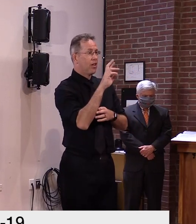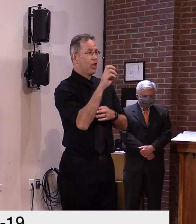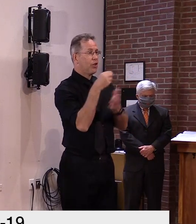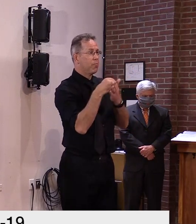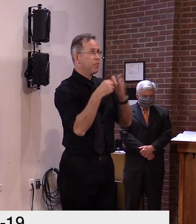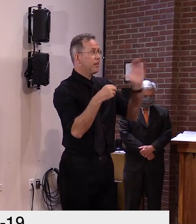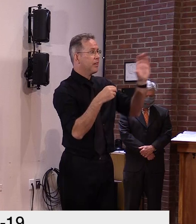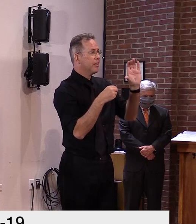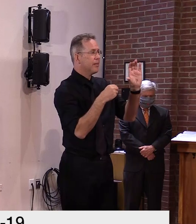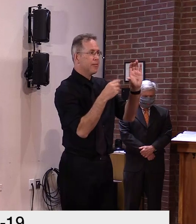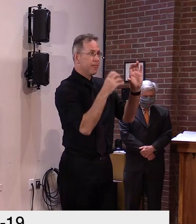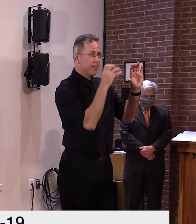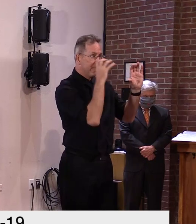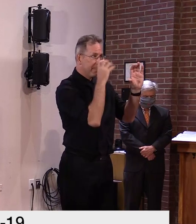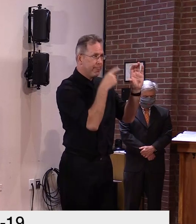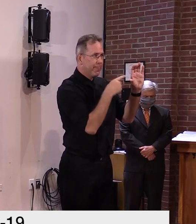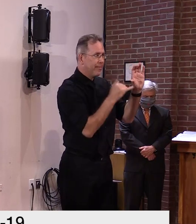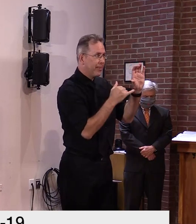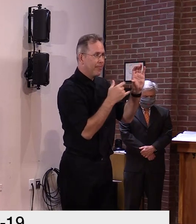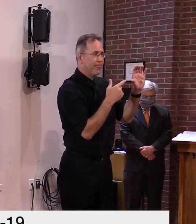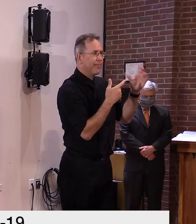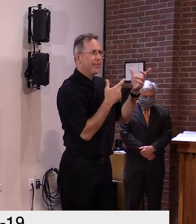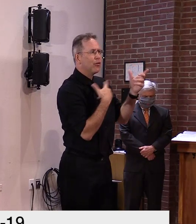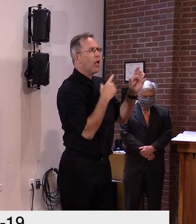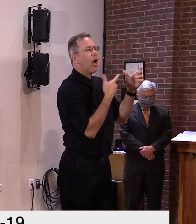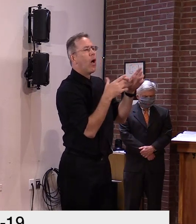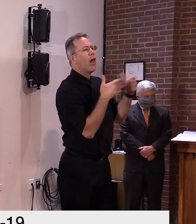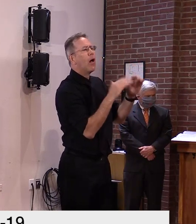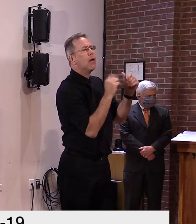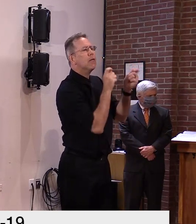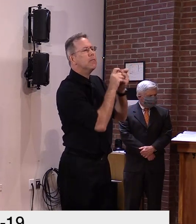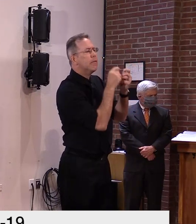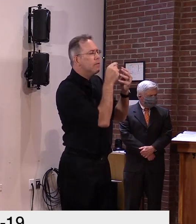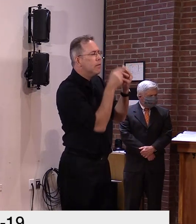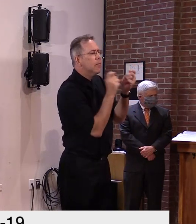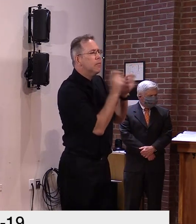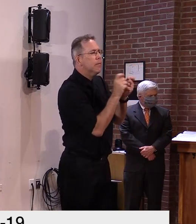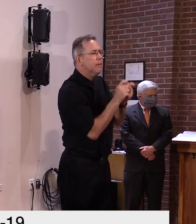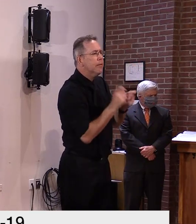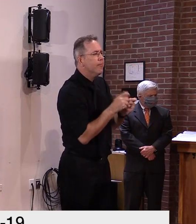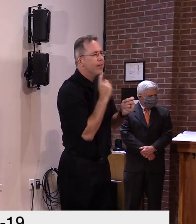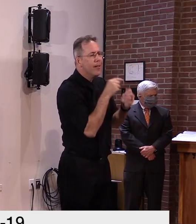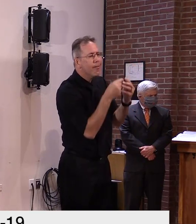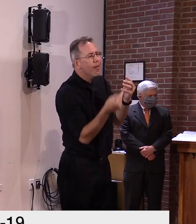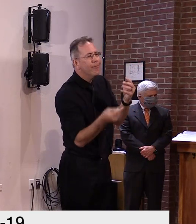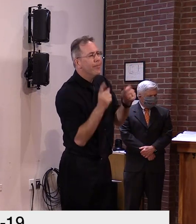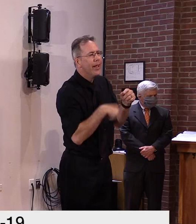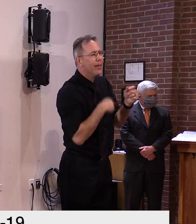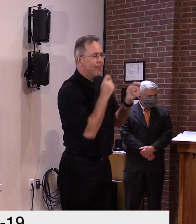guidance, we'll go back to work and see if we can find some room in areas of need.